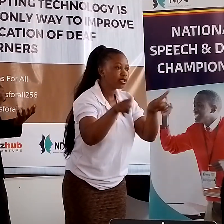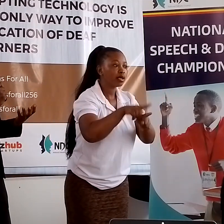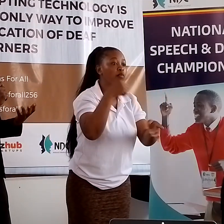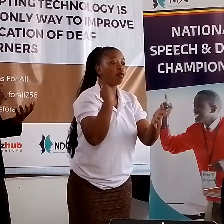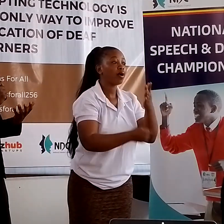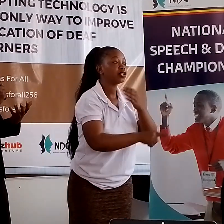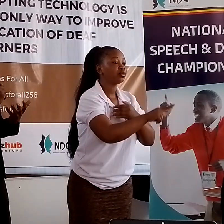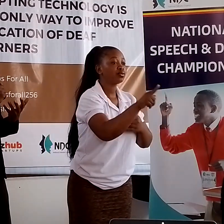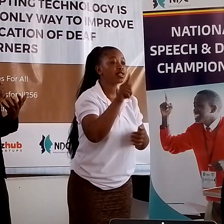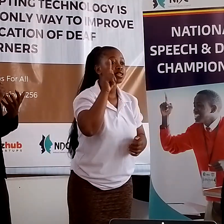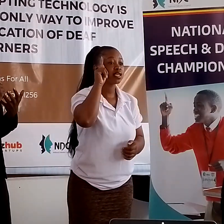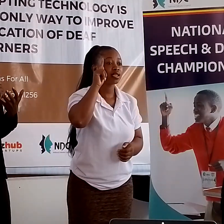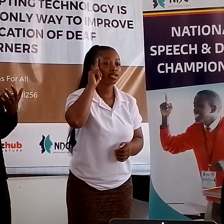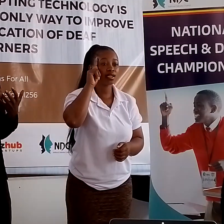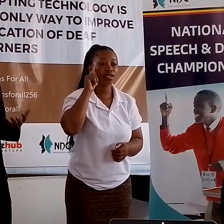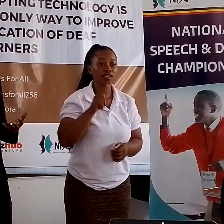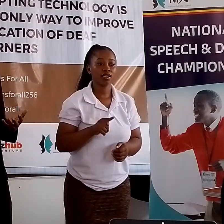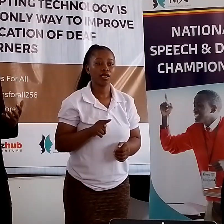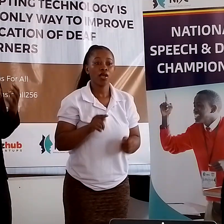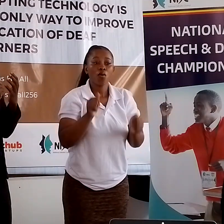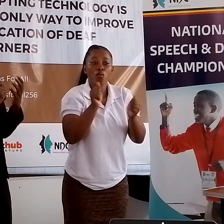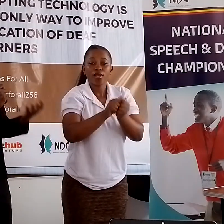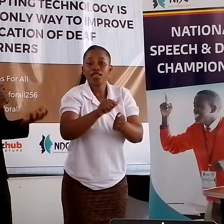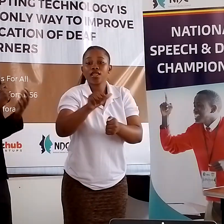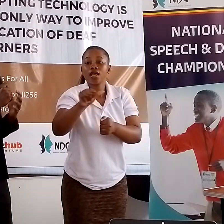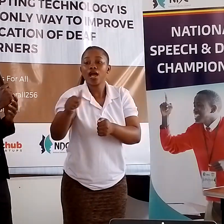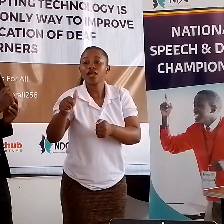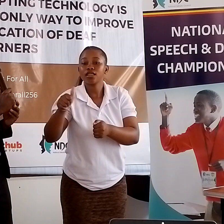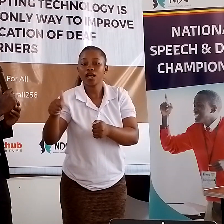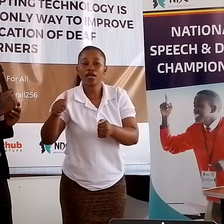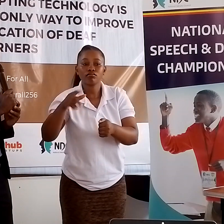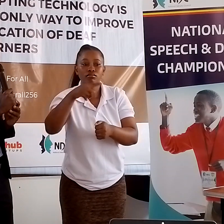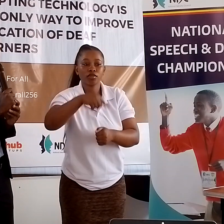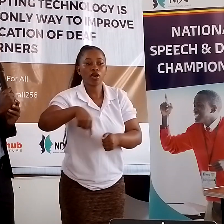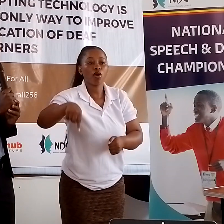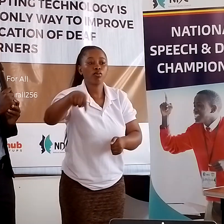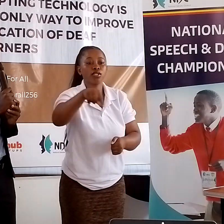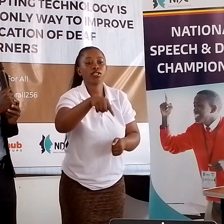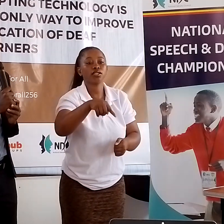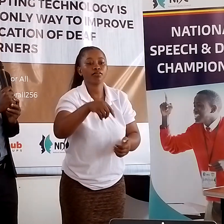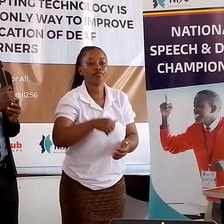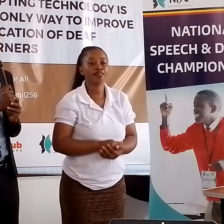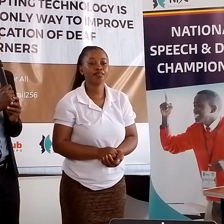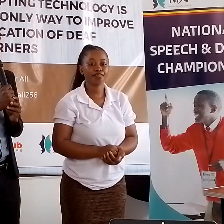think with the rest of the surrounding.